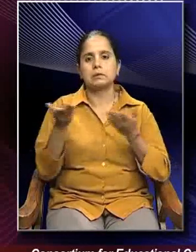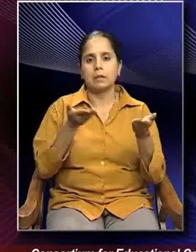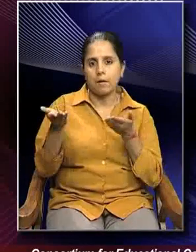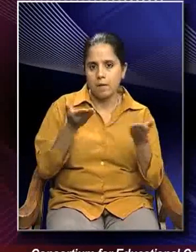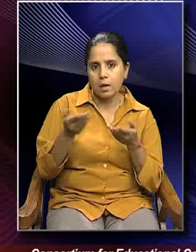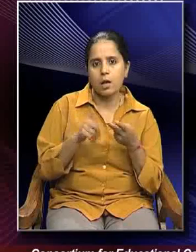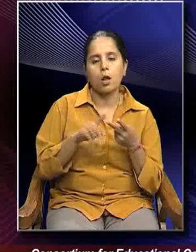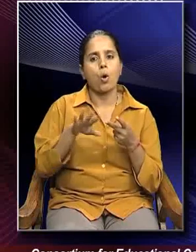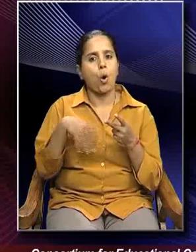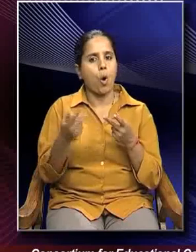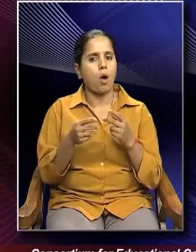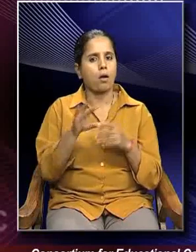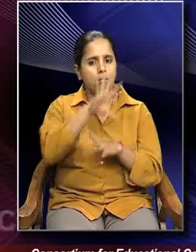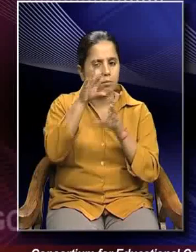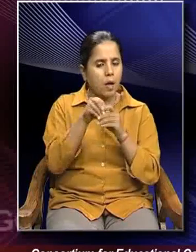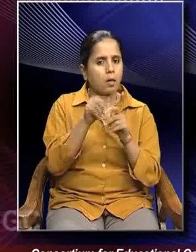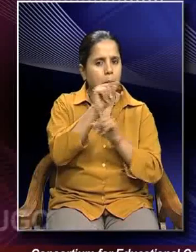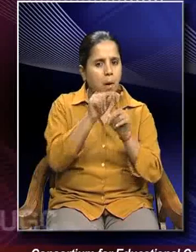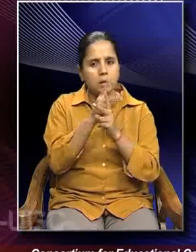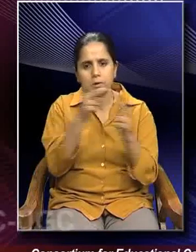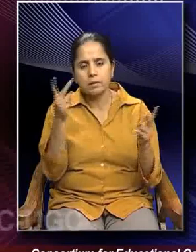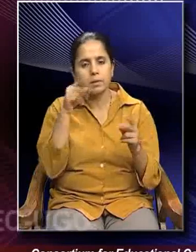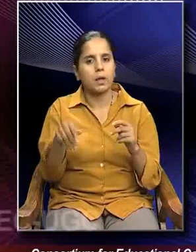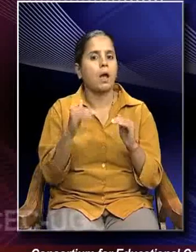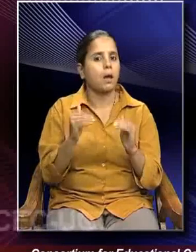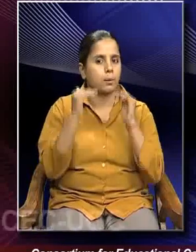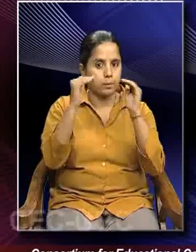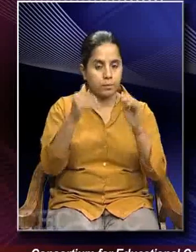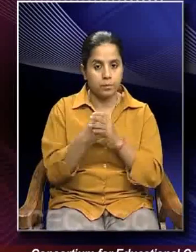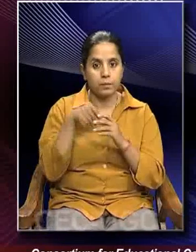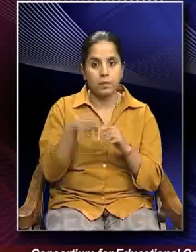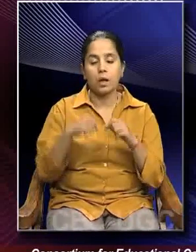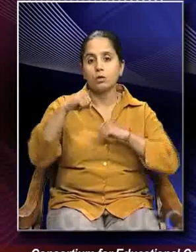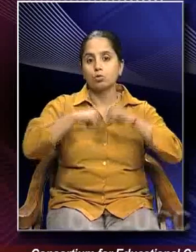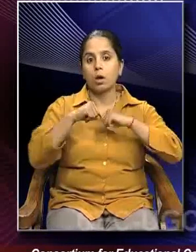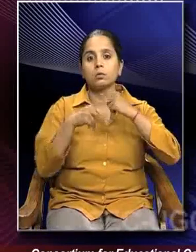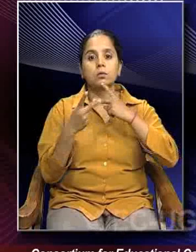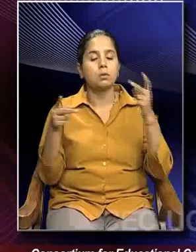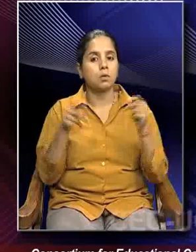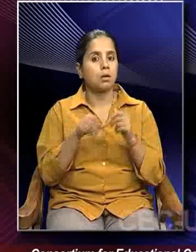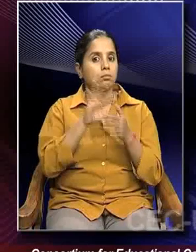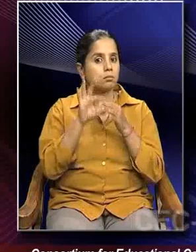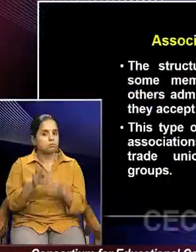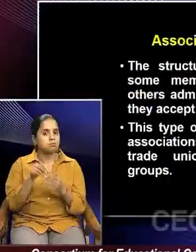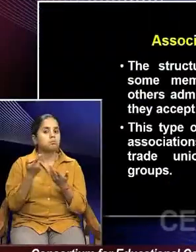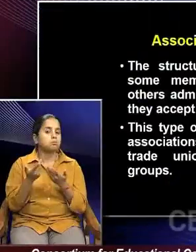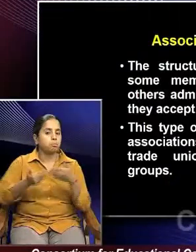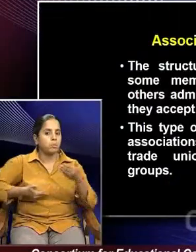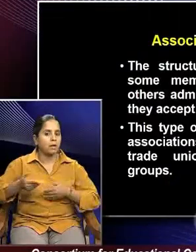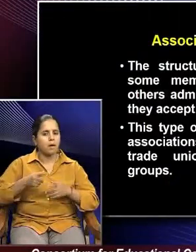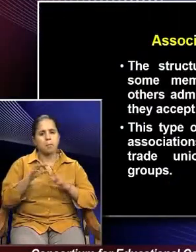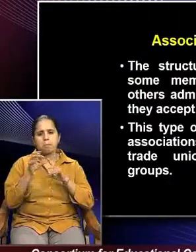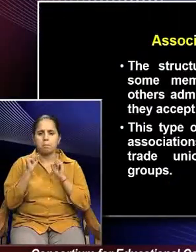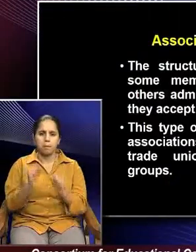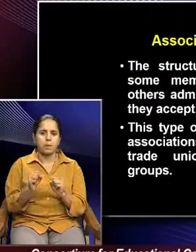and composition in advance. So, the structure of associative behavior is permanent, though